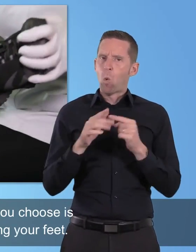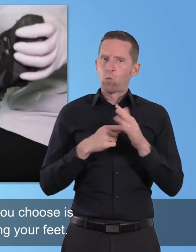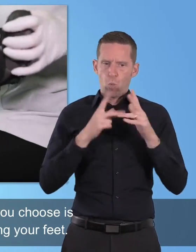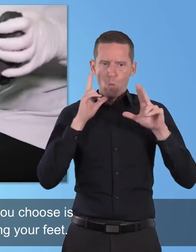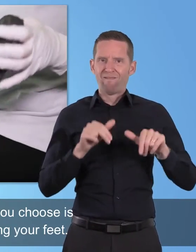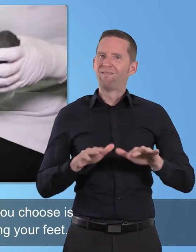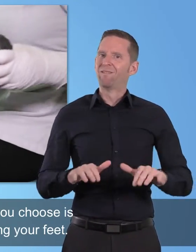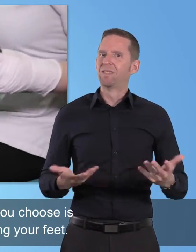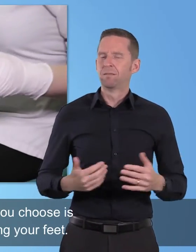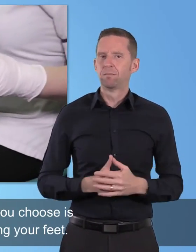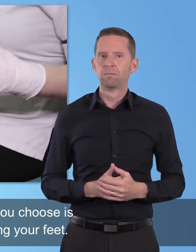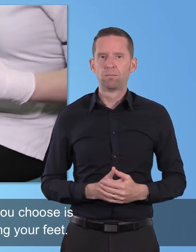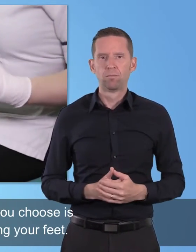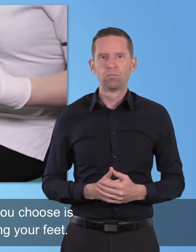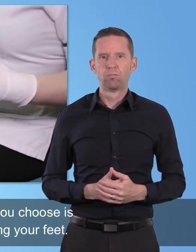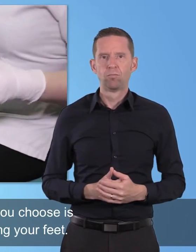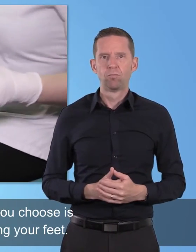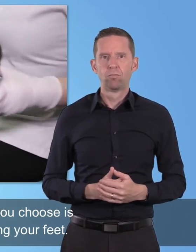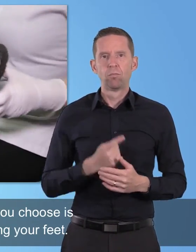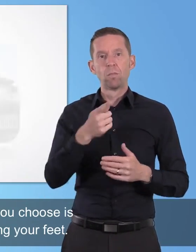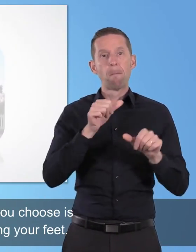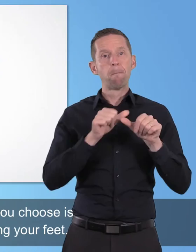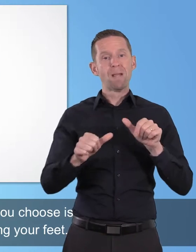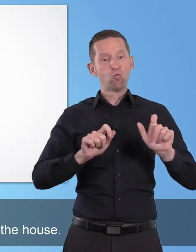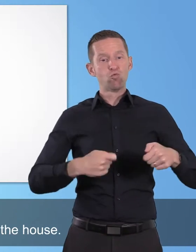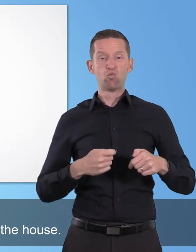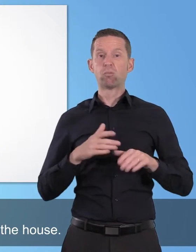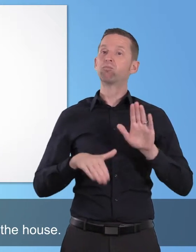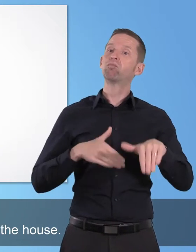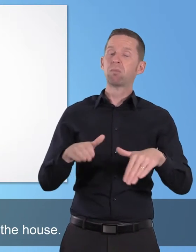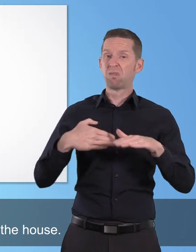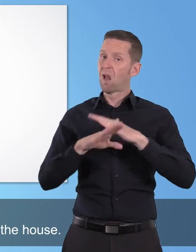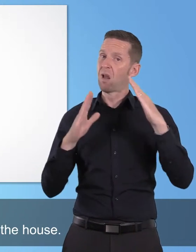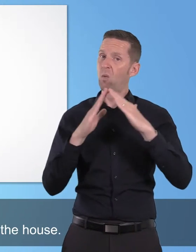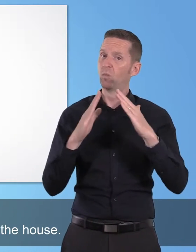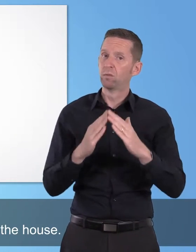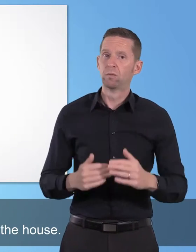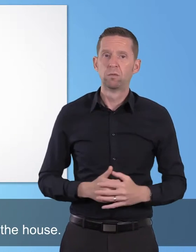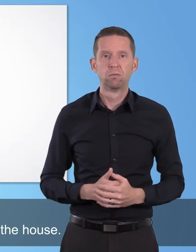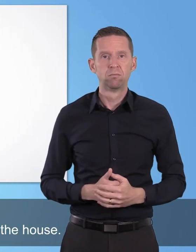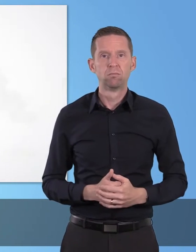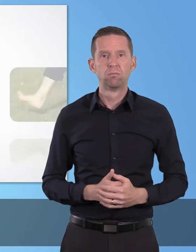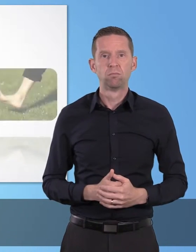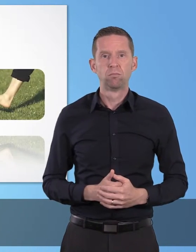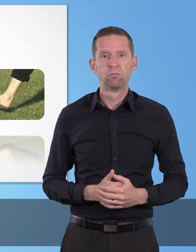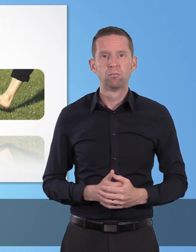choose is important for protecting your feet. Wear shoes around the house.